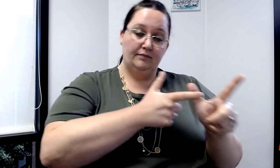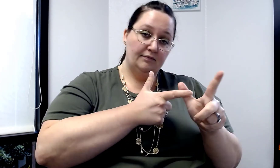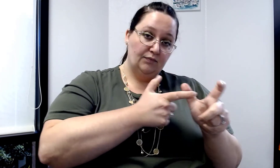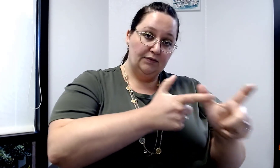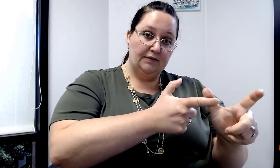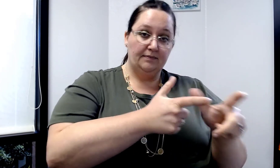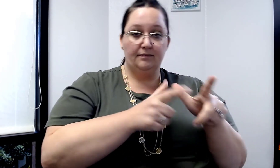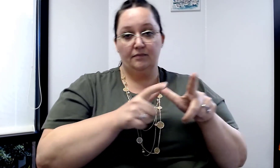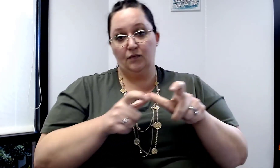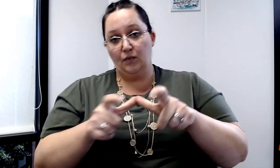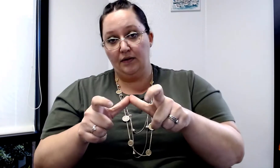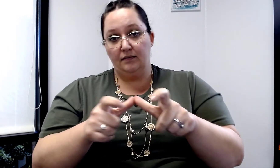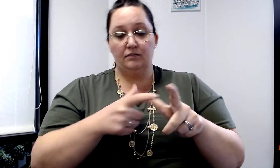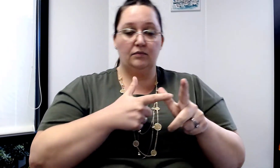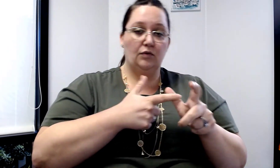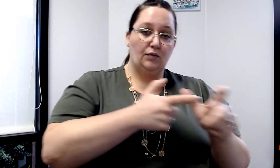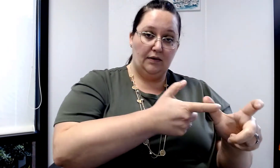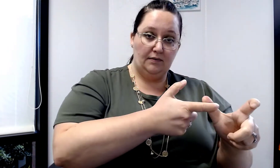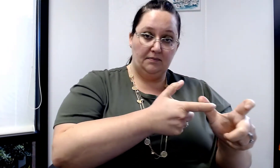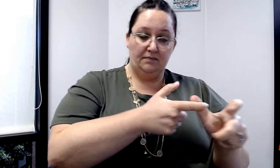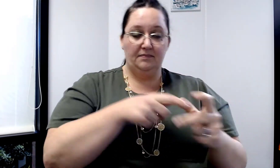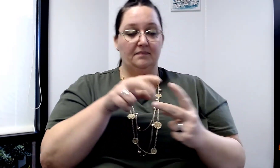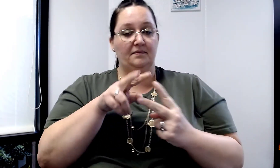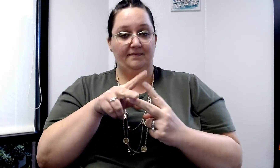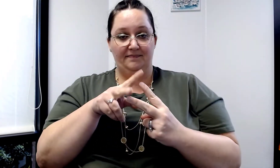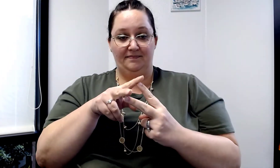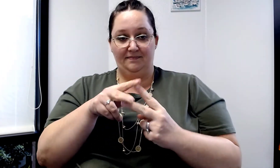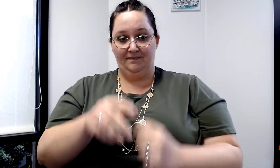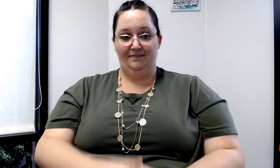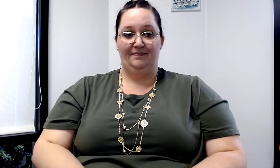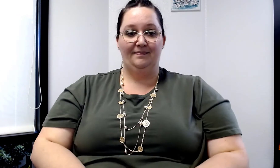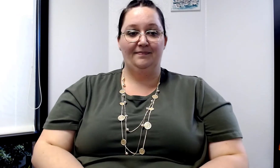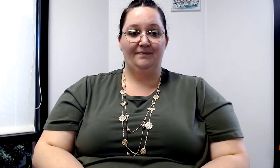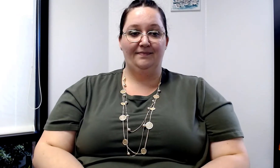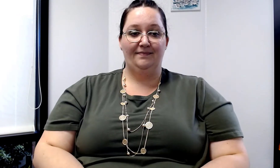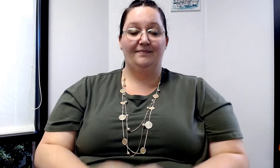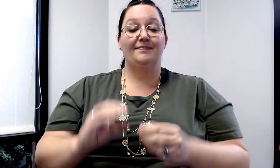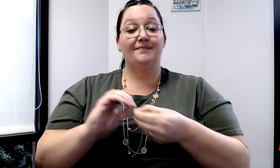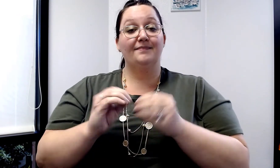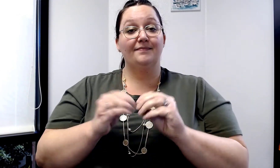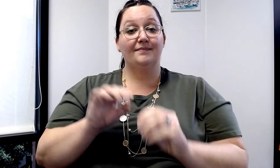your thumb and move forward. Either one of those works.